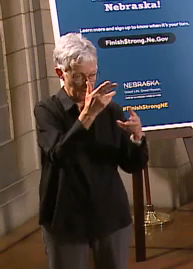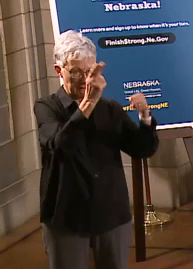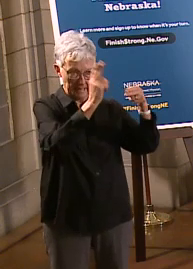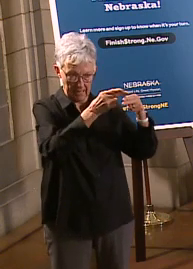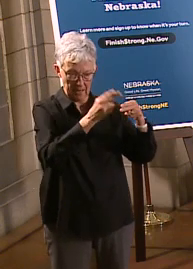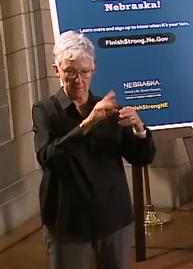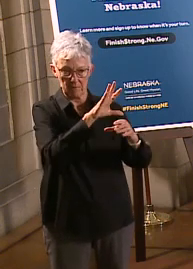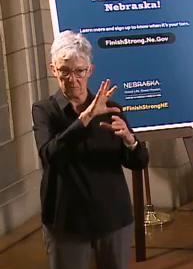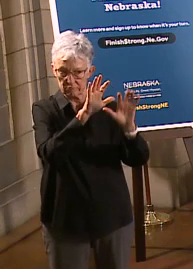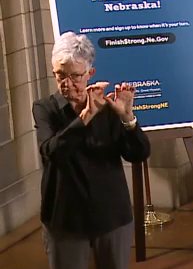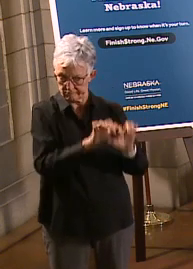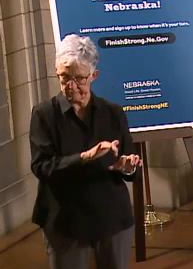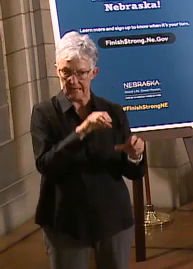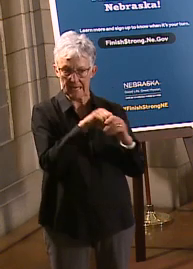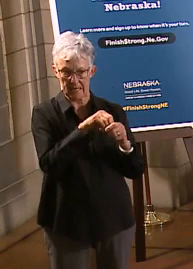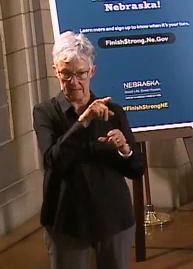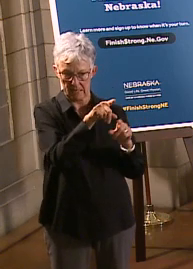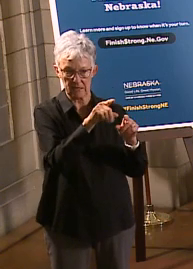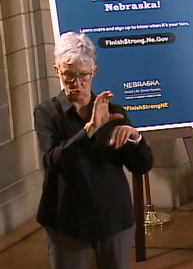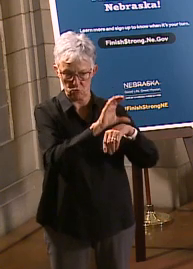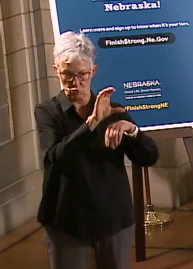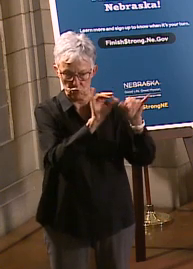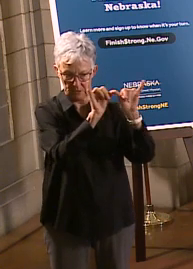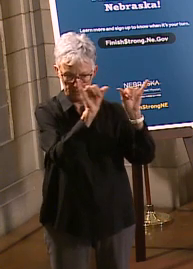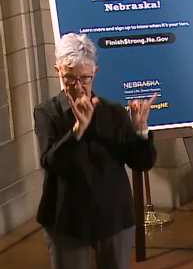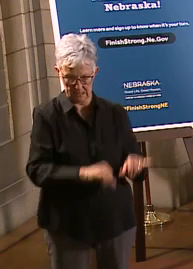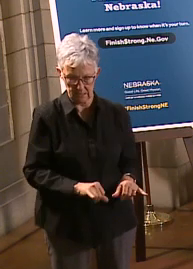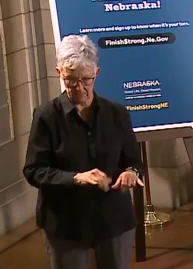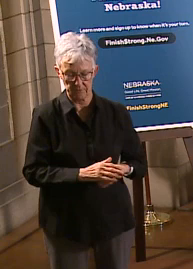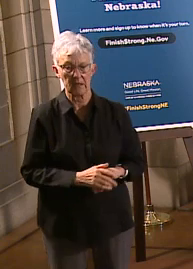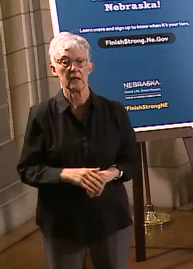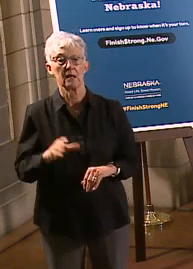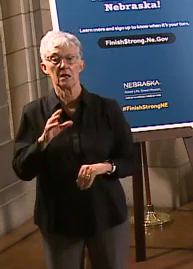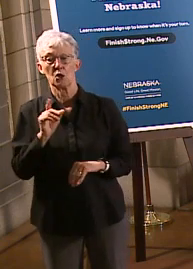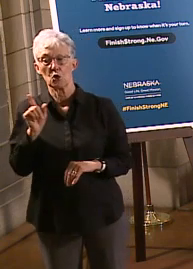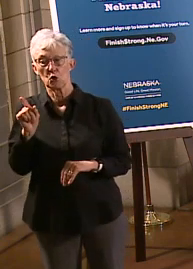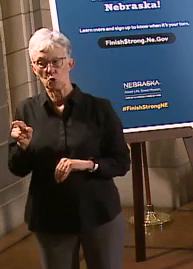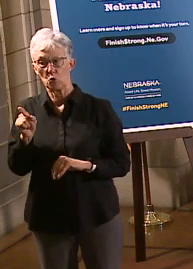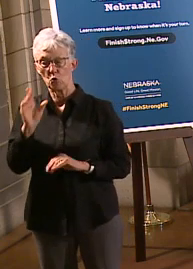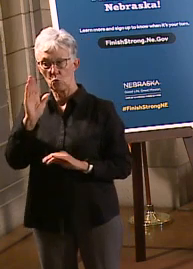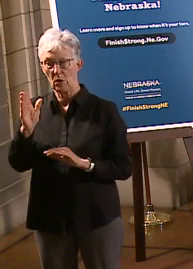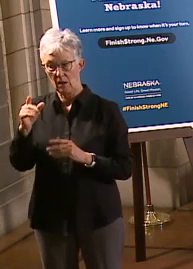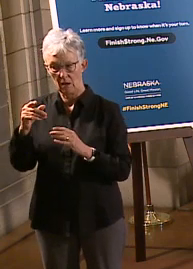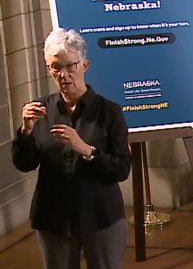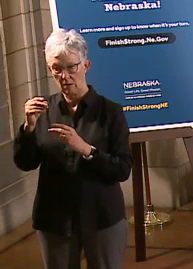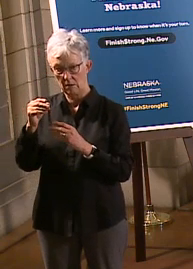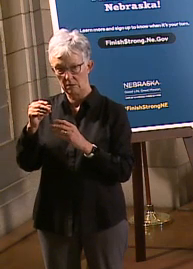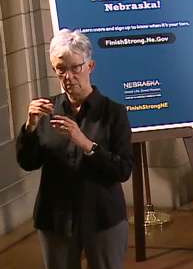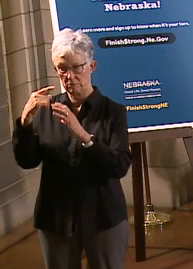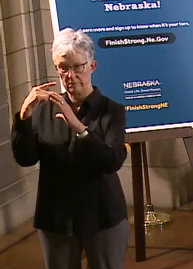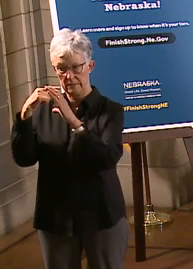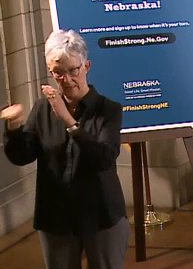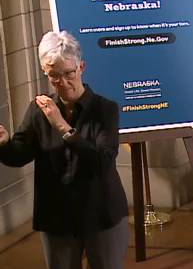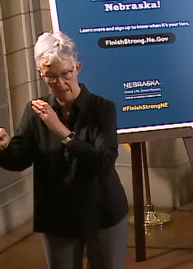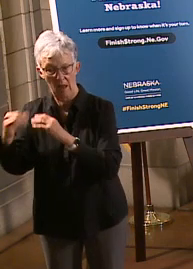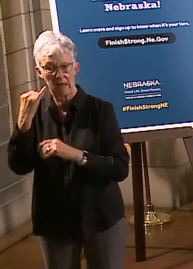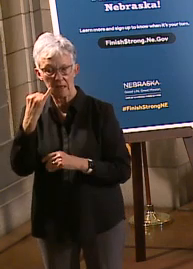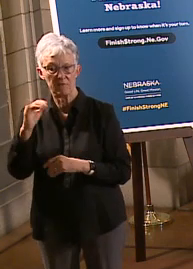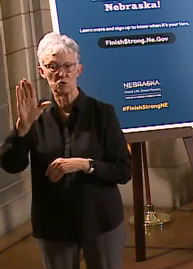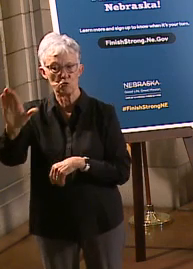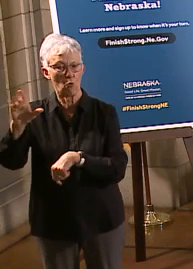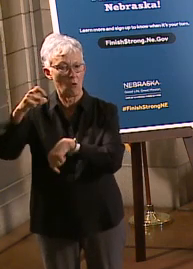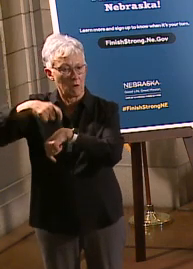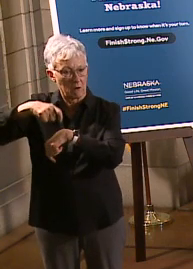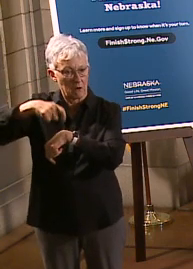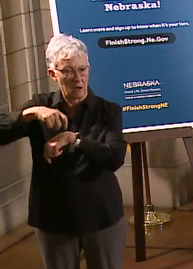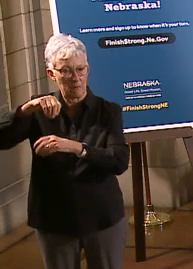will be selected in the order that the state has set the priorities. So that standard prioritization list that the governor and Angie Ling has talked